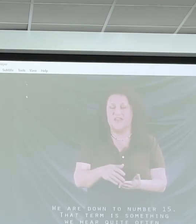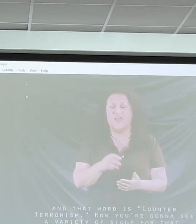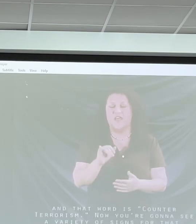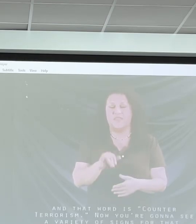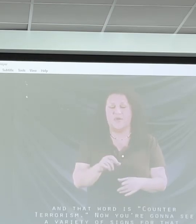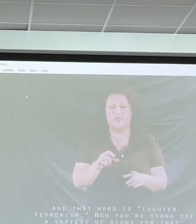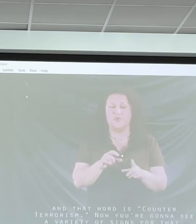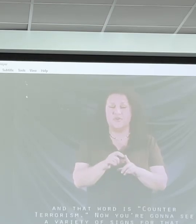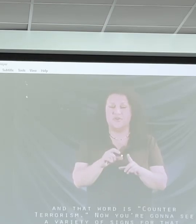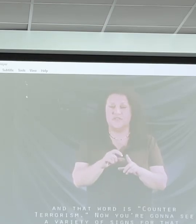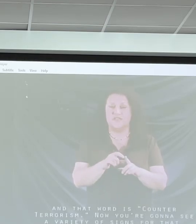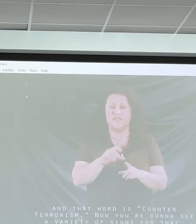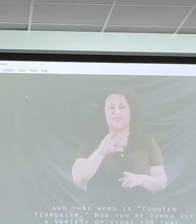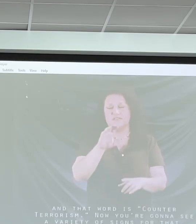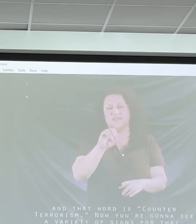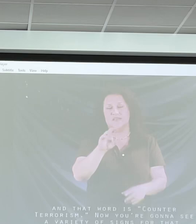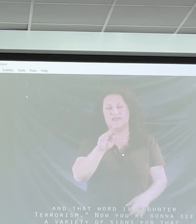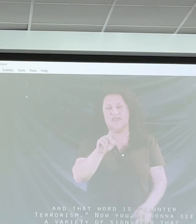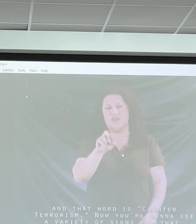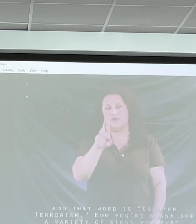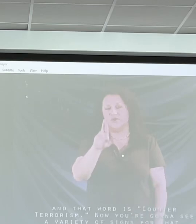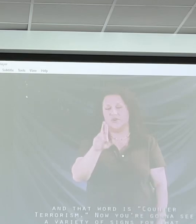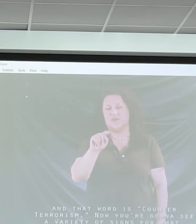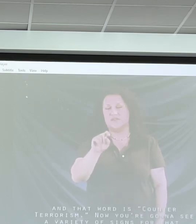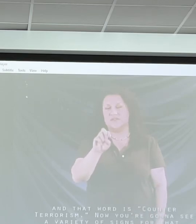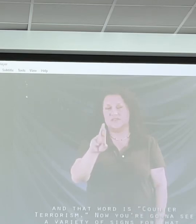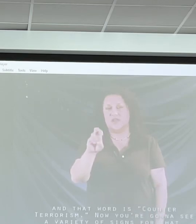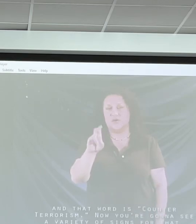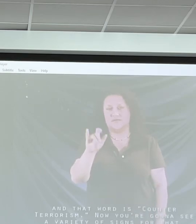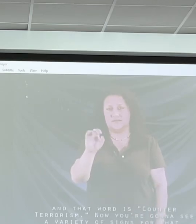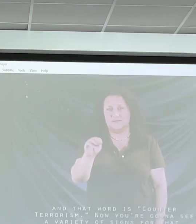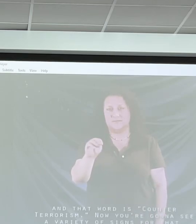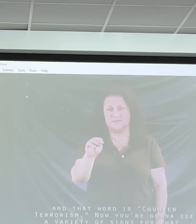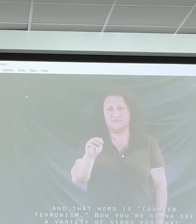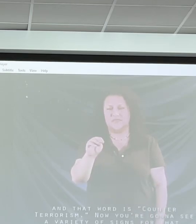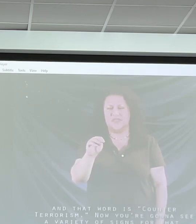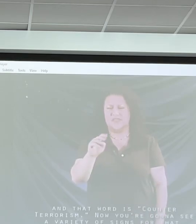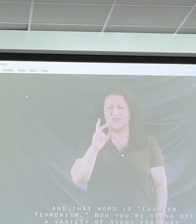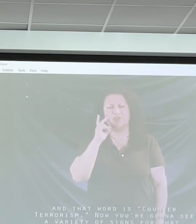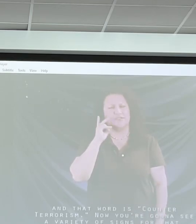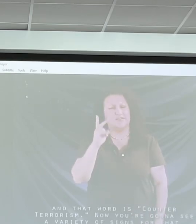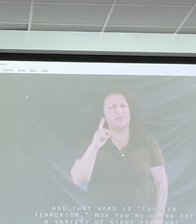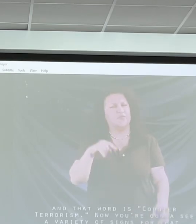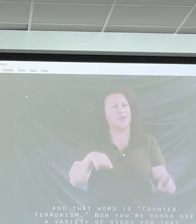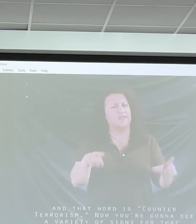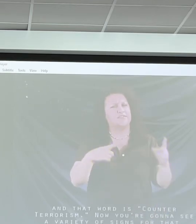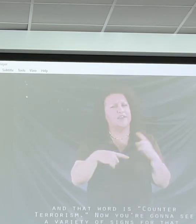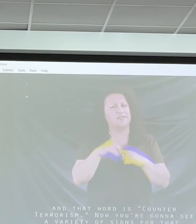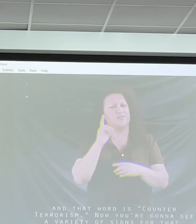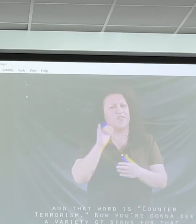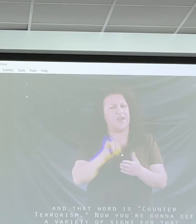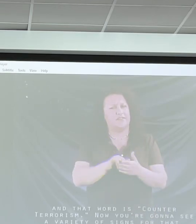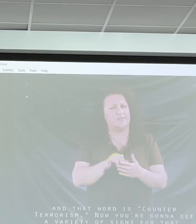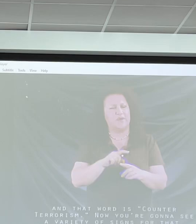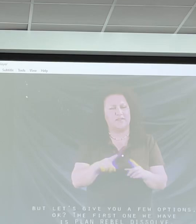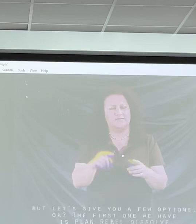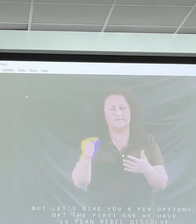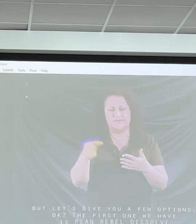and that word is counterterrorism. Now you're going to see a variety of signs for that, but let's give